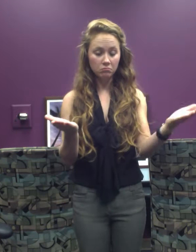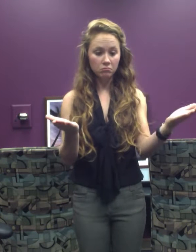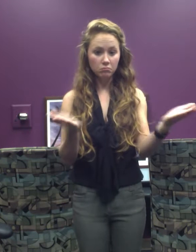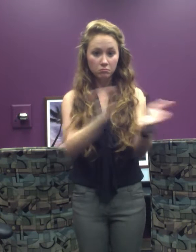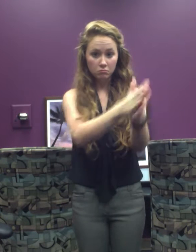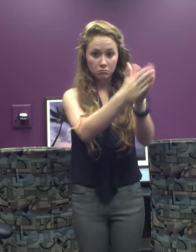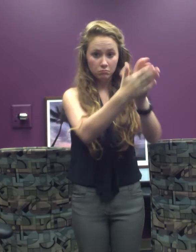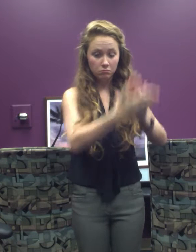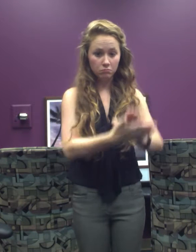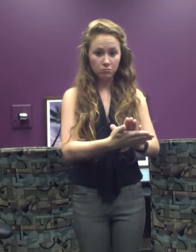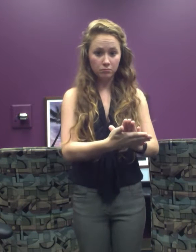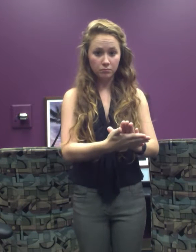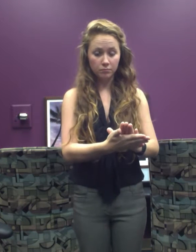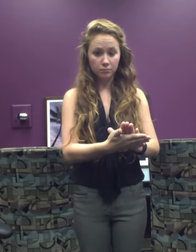become